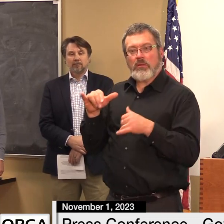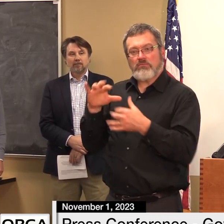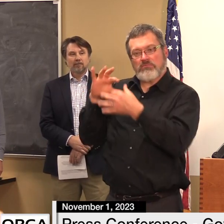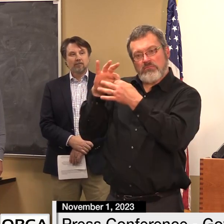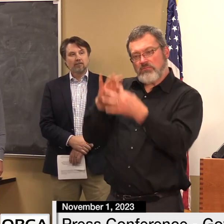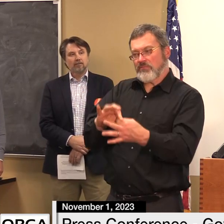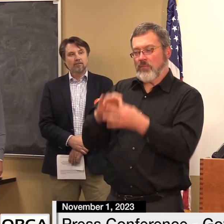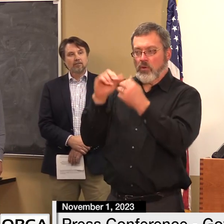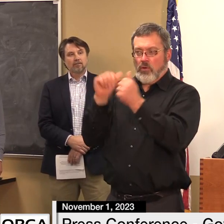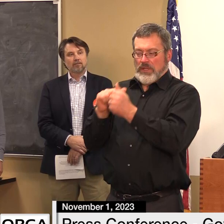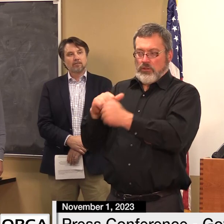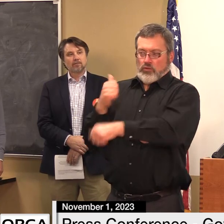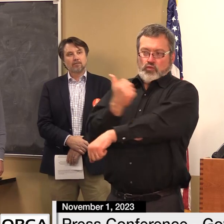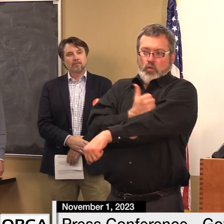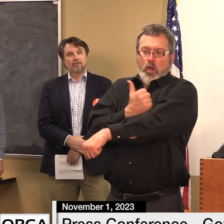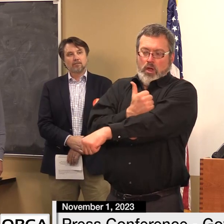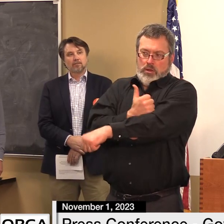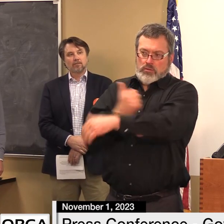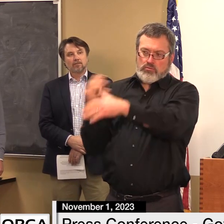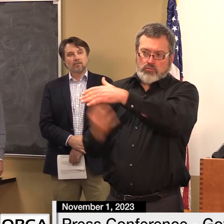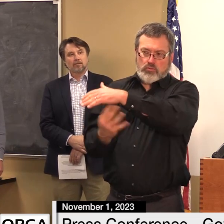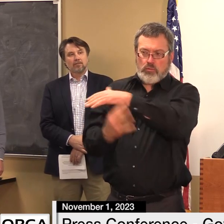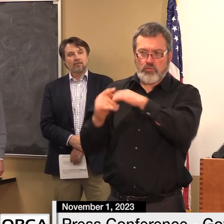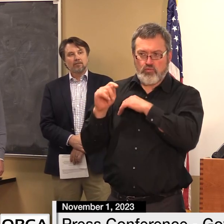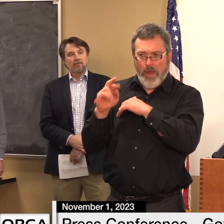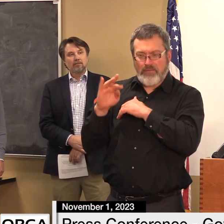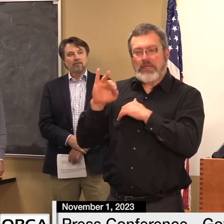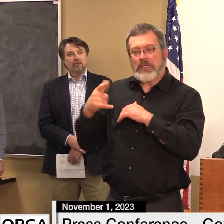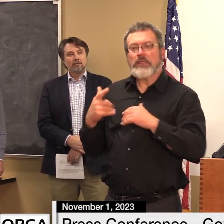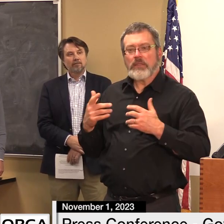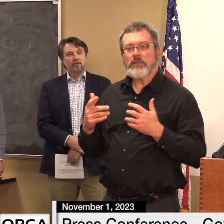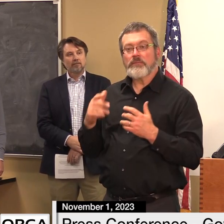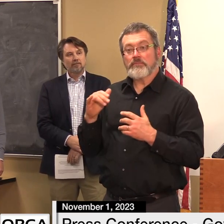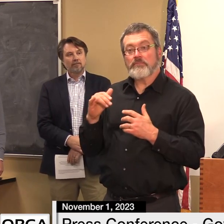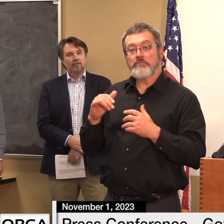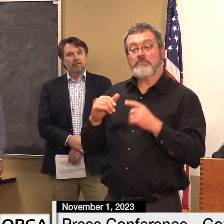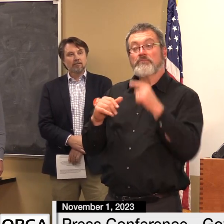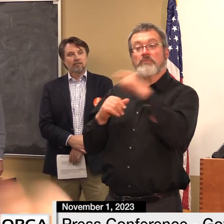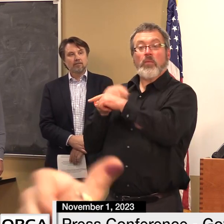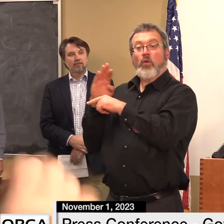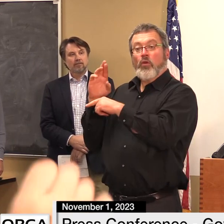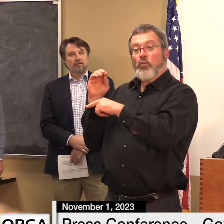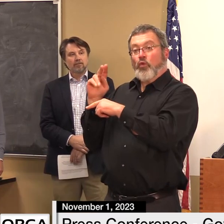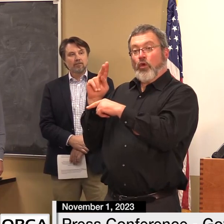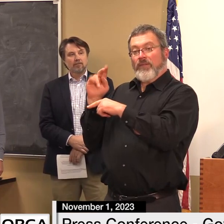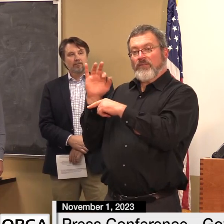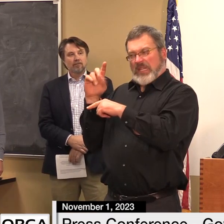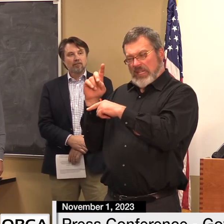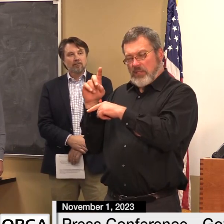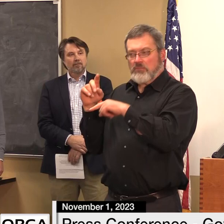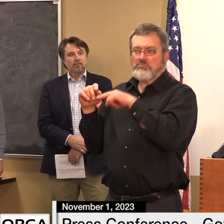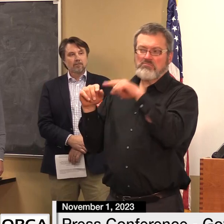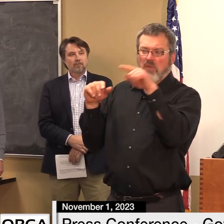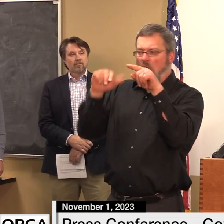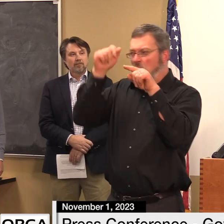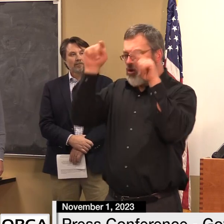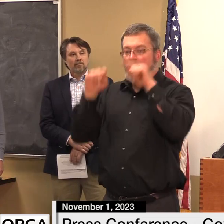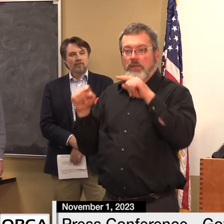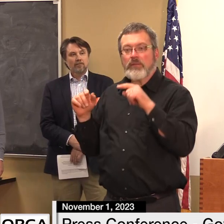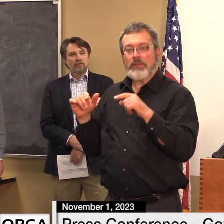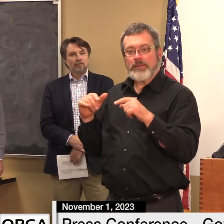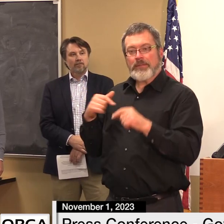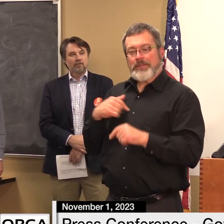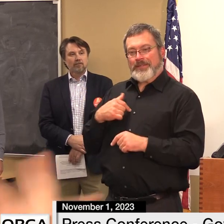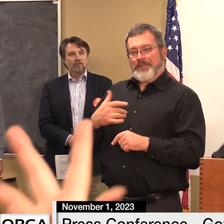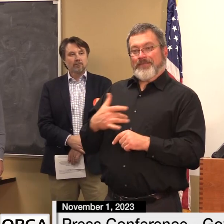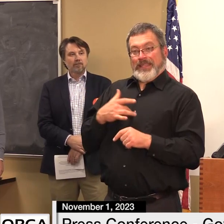I think that we've seen that previously. We saw that in Brookfield and a number of other cases. And I think that we'll see when